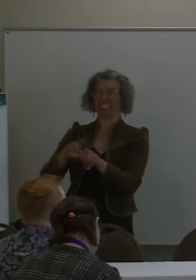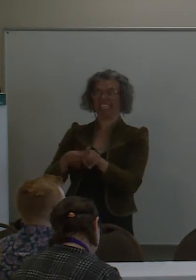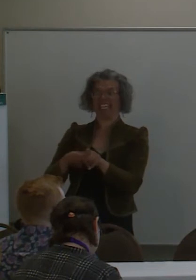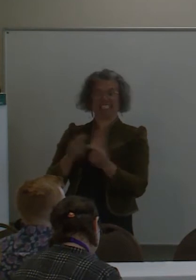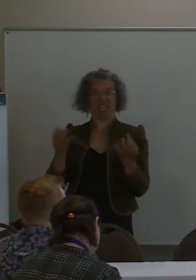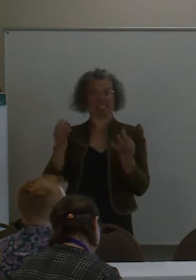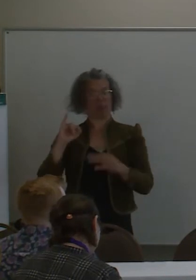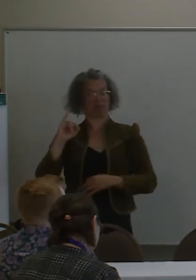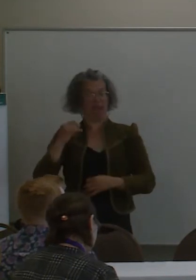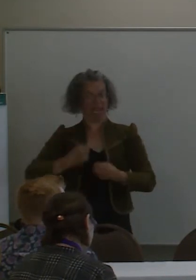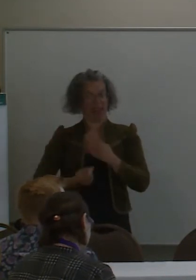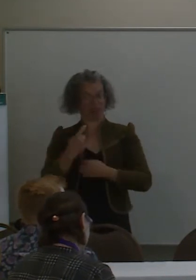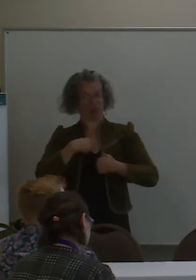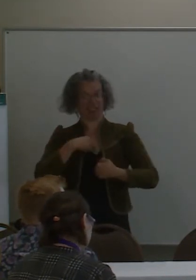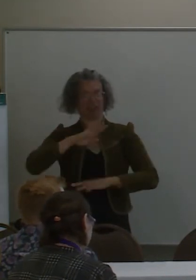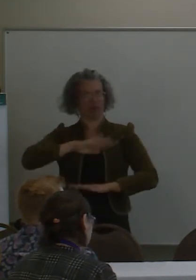happened.